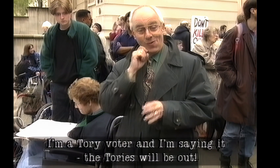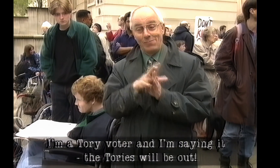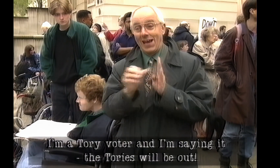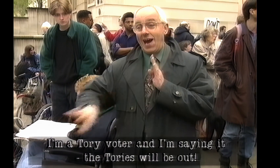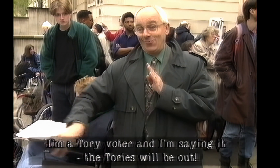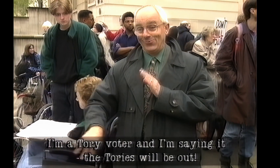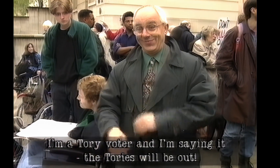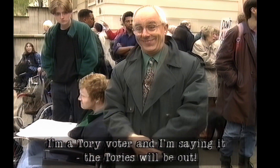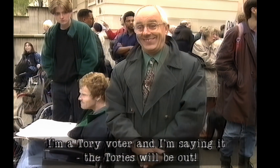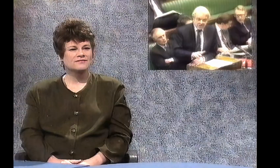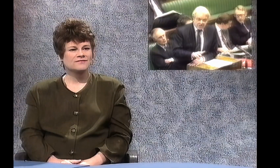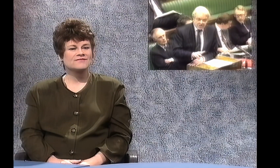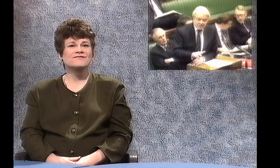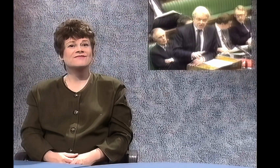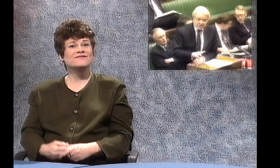will be out.